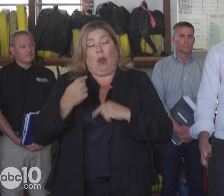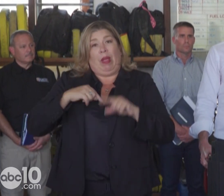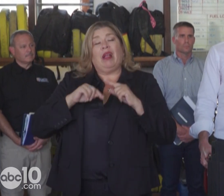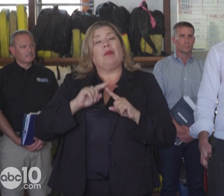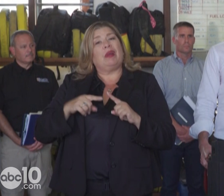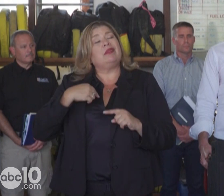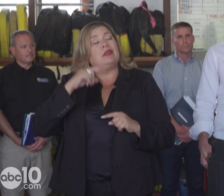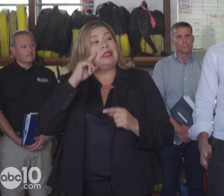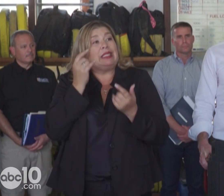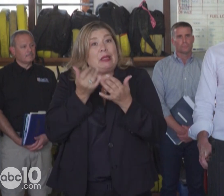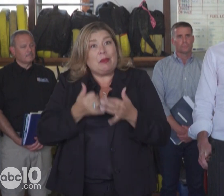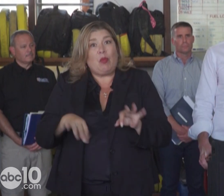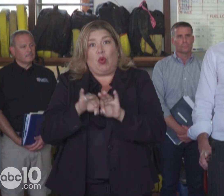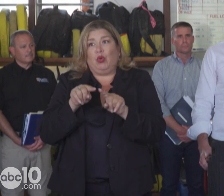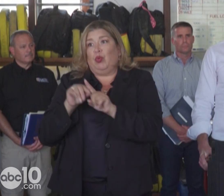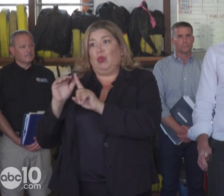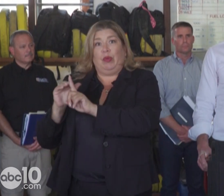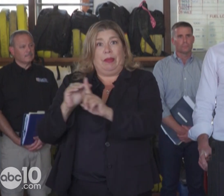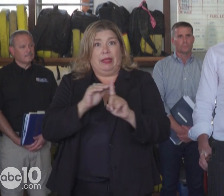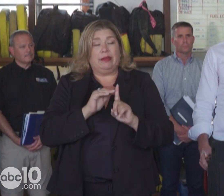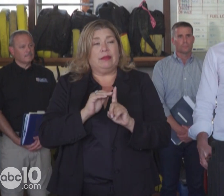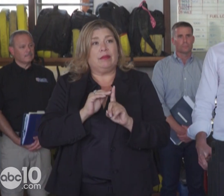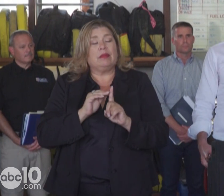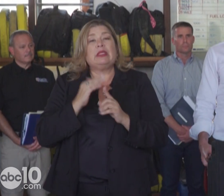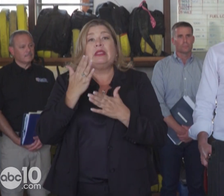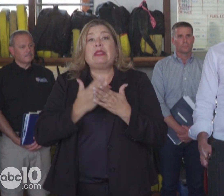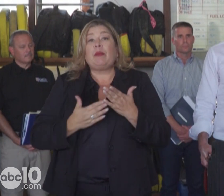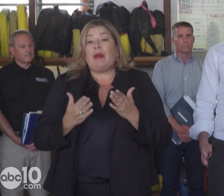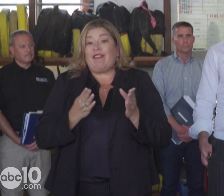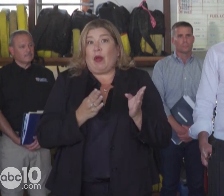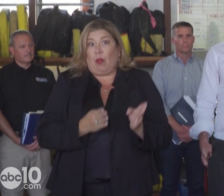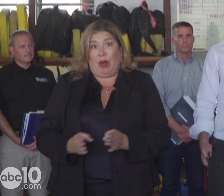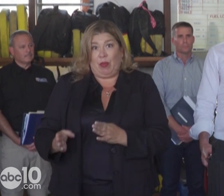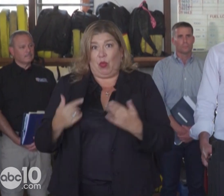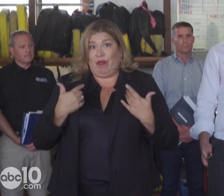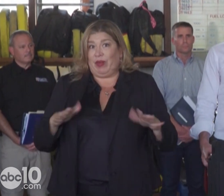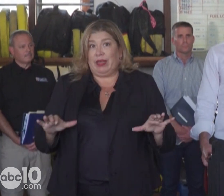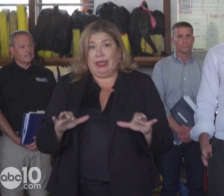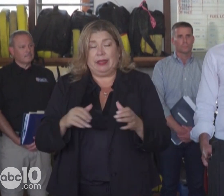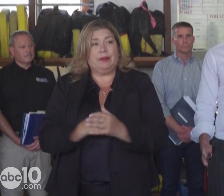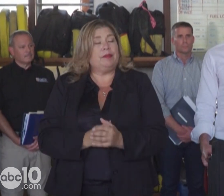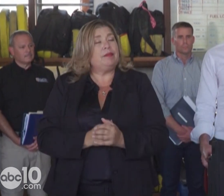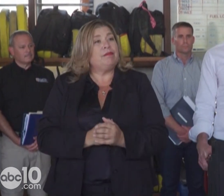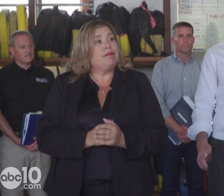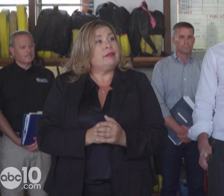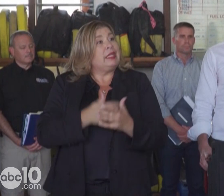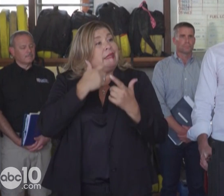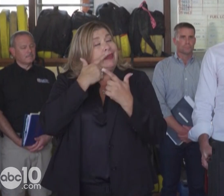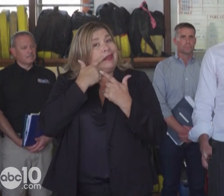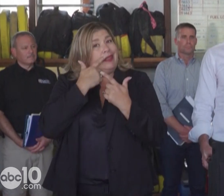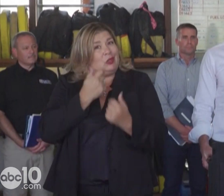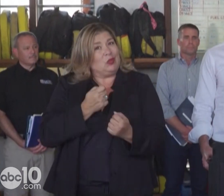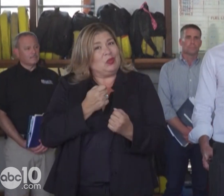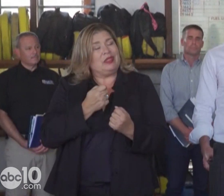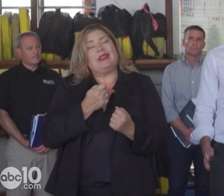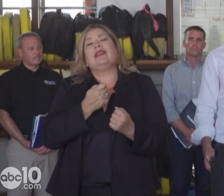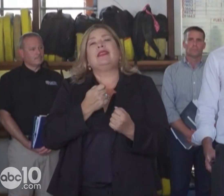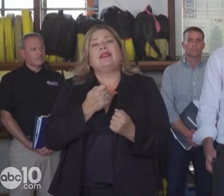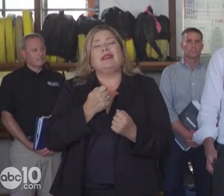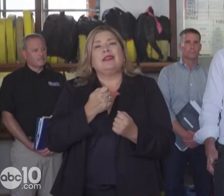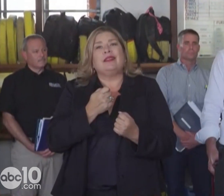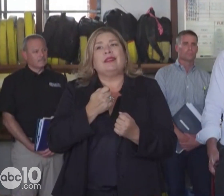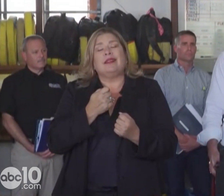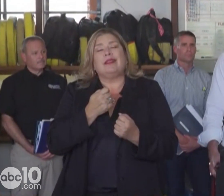think it's important to remind folks of some of the preparation. It's been interesting, the coverage that was given,